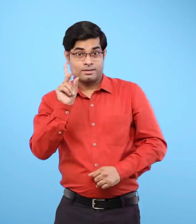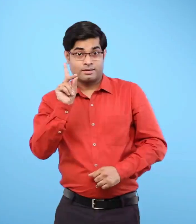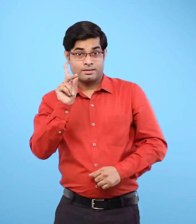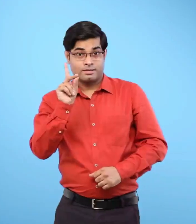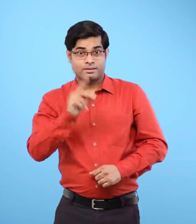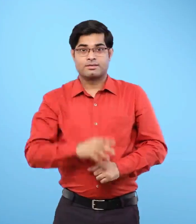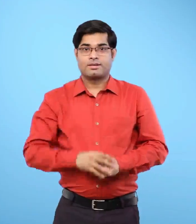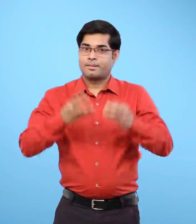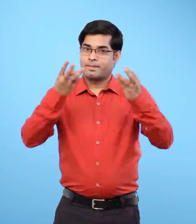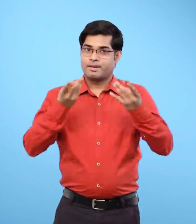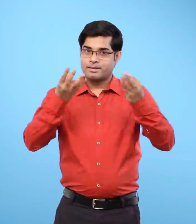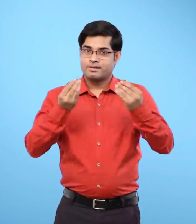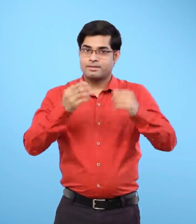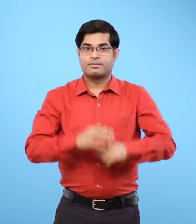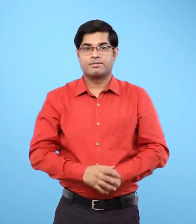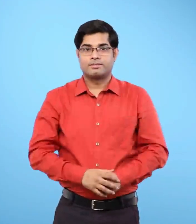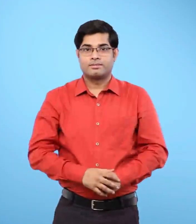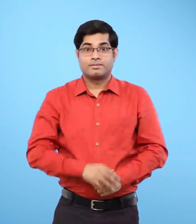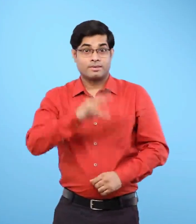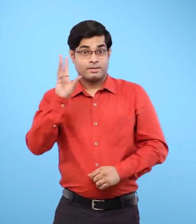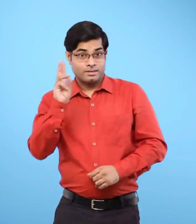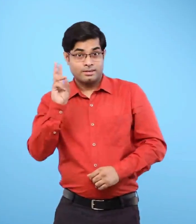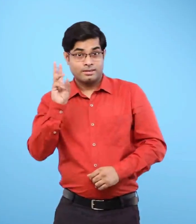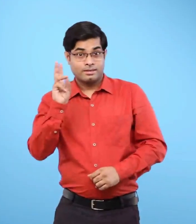2, Maths. Period 3,